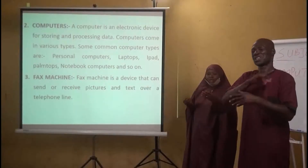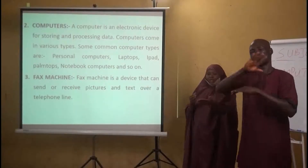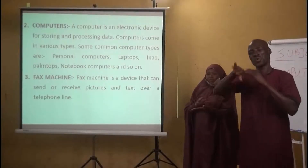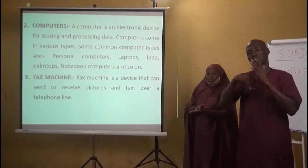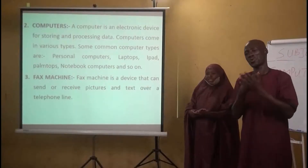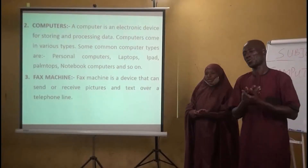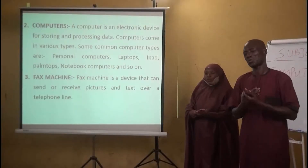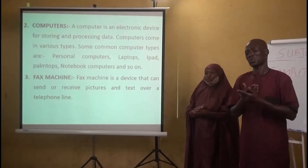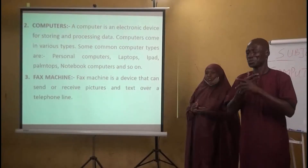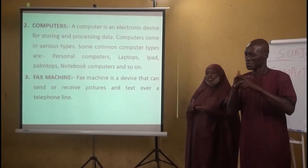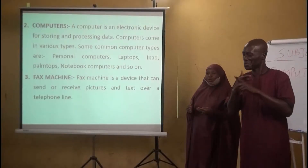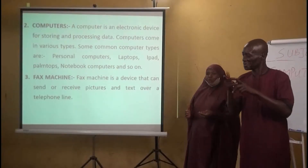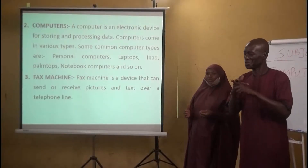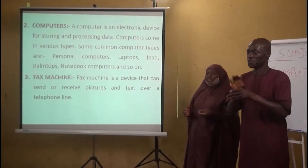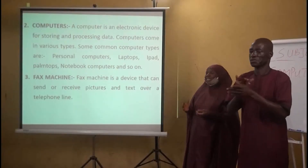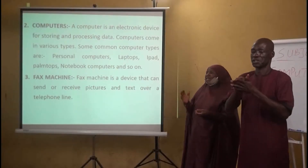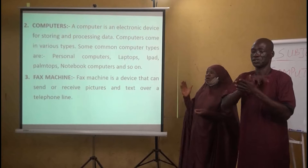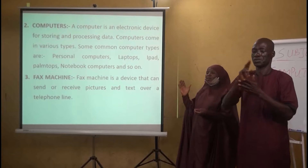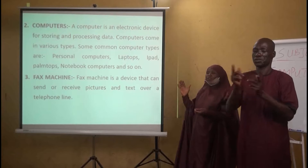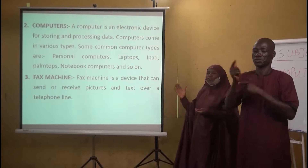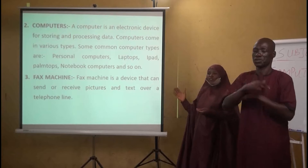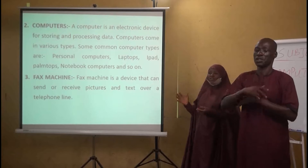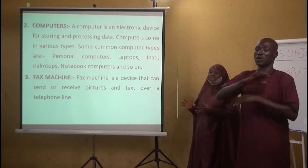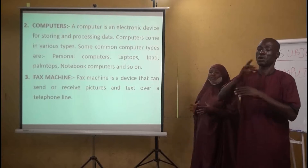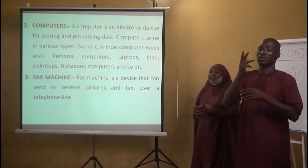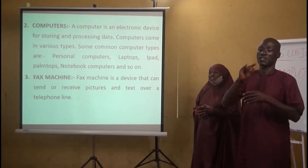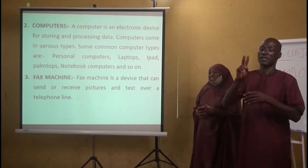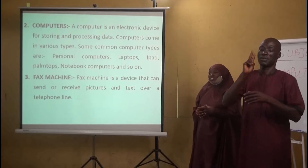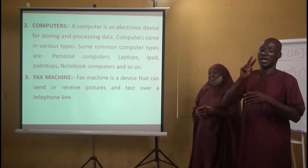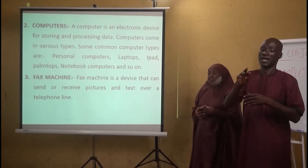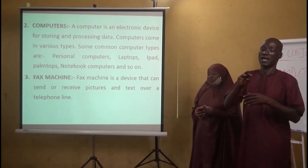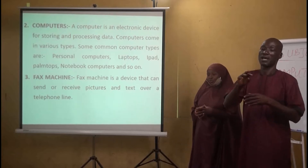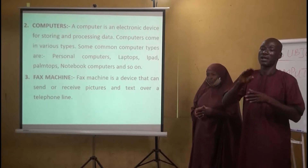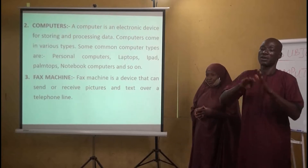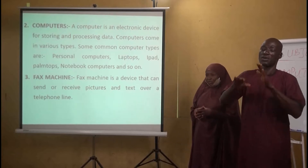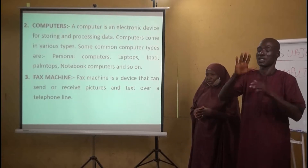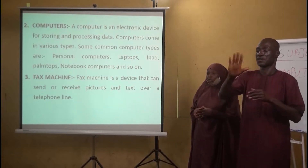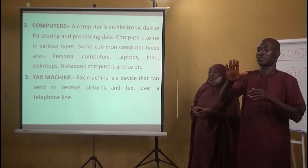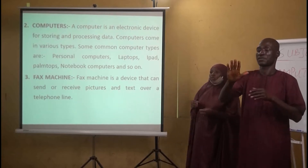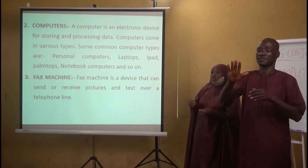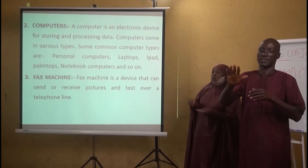the personal computers that we're using. They all fall under the 5th generation of computer. So